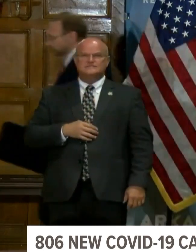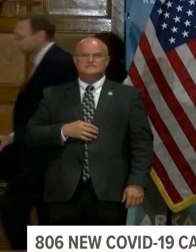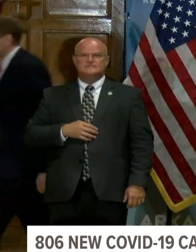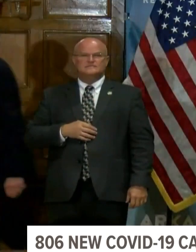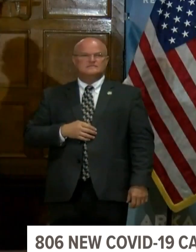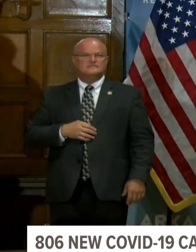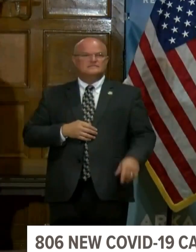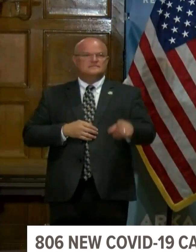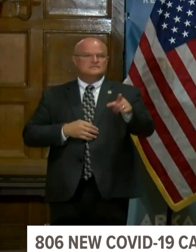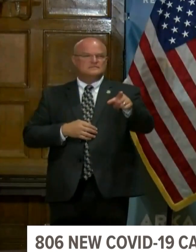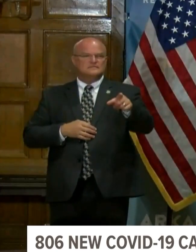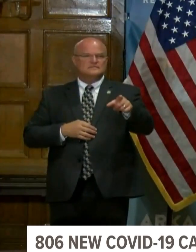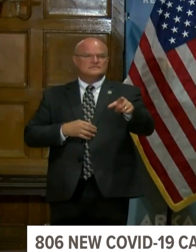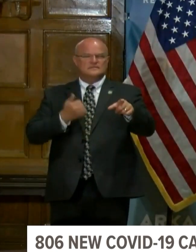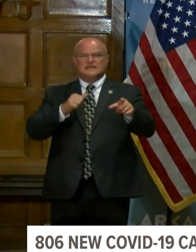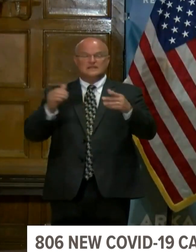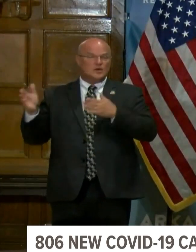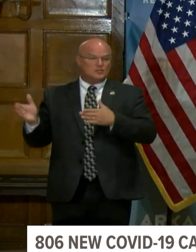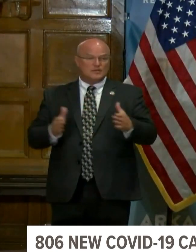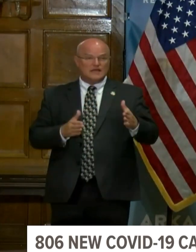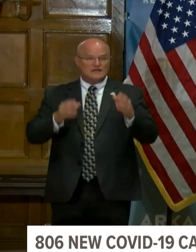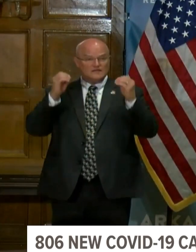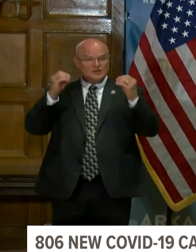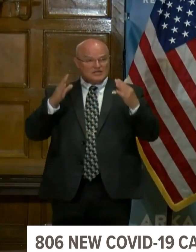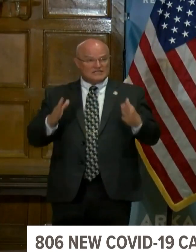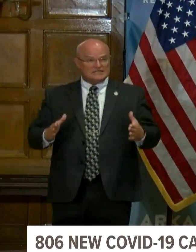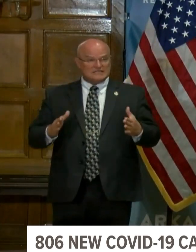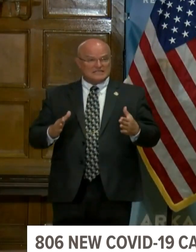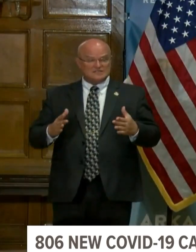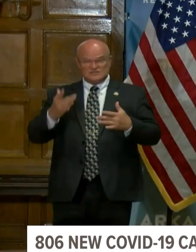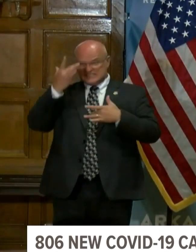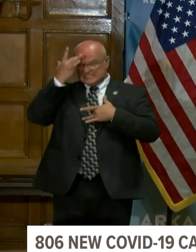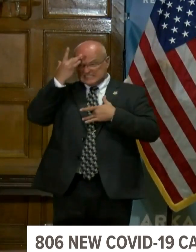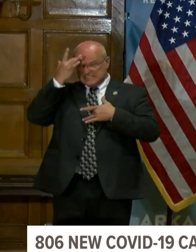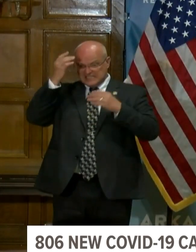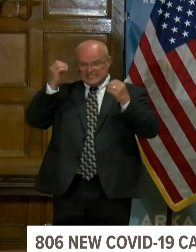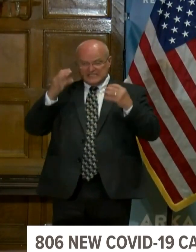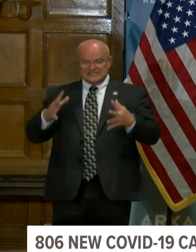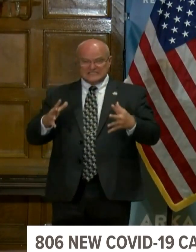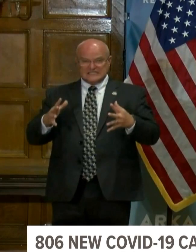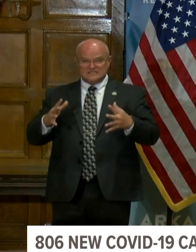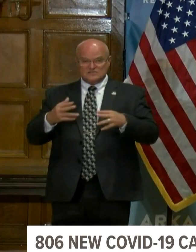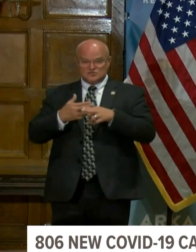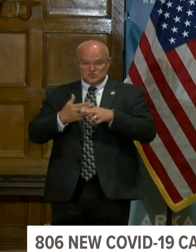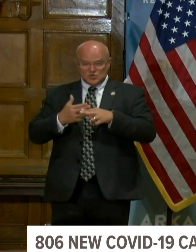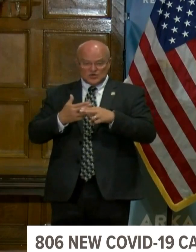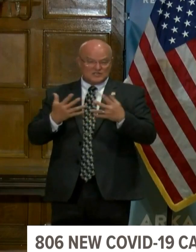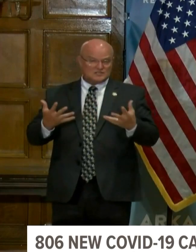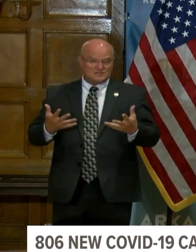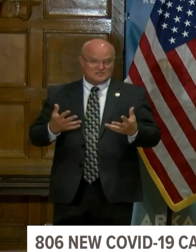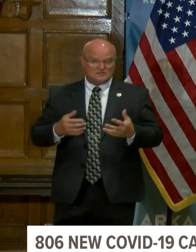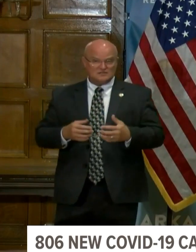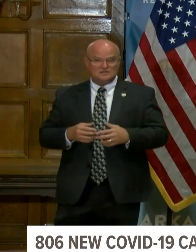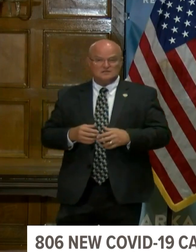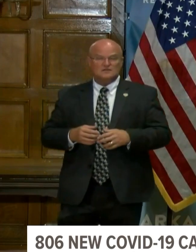Alex? Is there a plan for if teachers get sick and there's a teacher shortage?